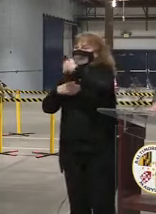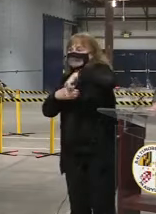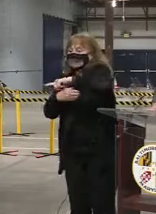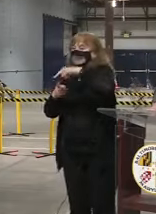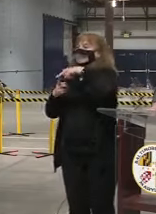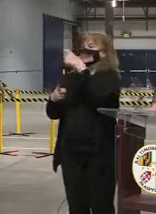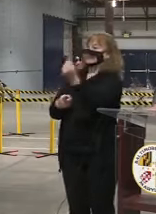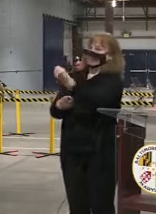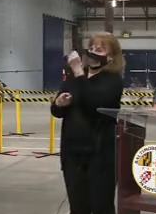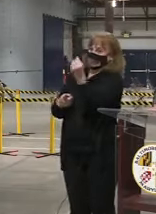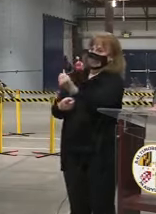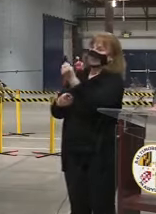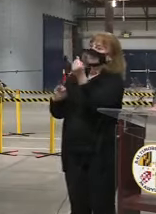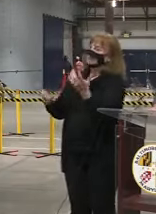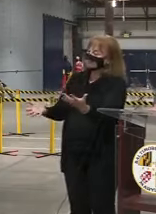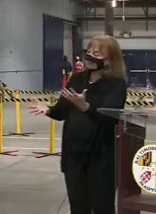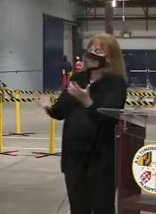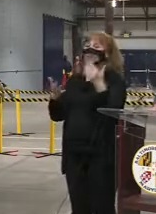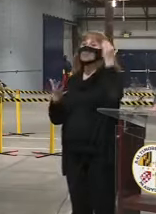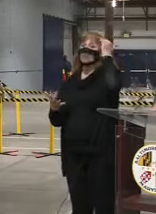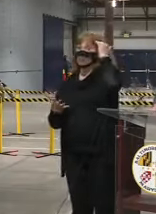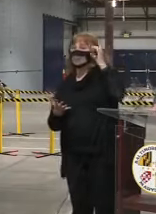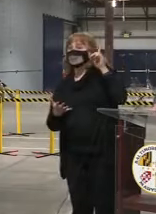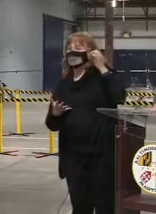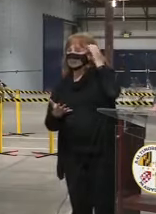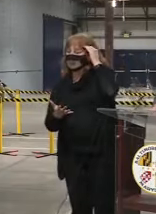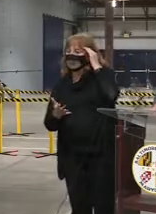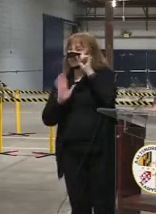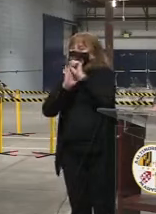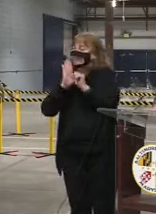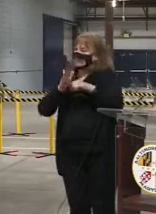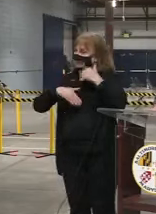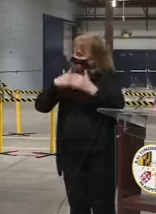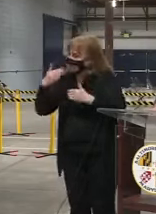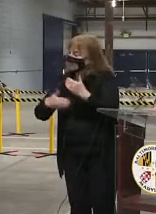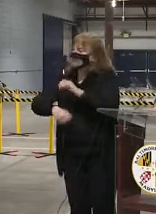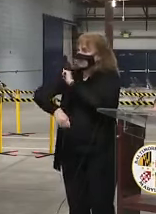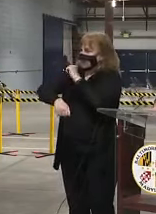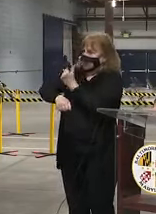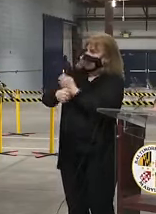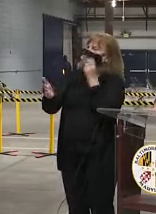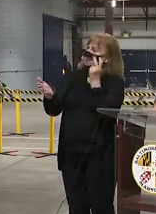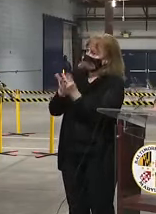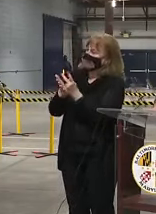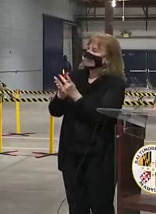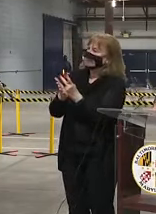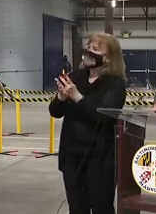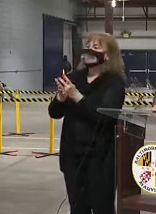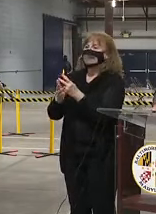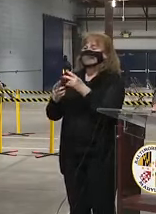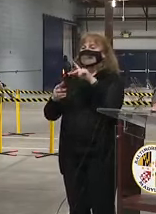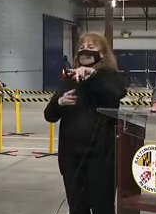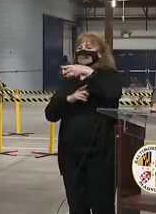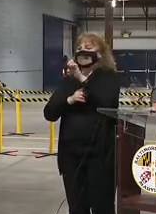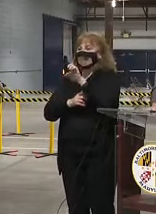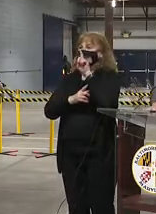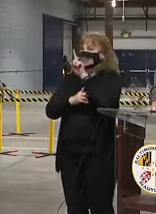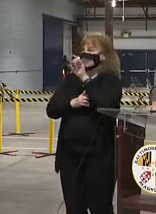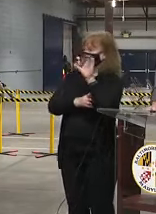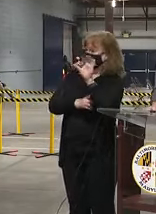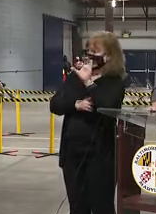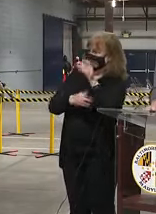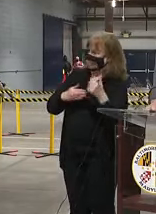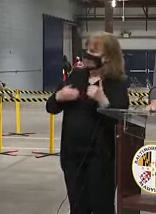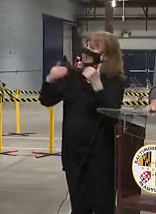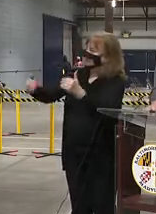until Saturday. What we do know is the state has moved and authorized a movement into phase 1C, and